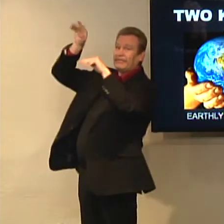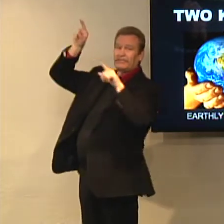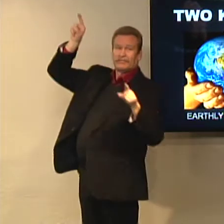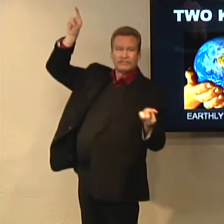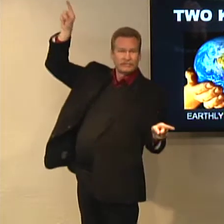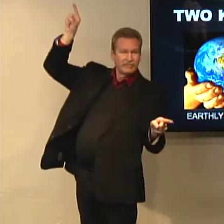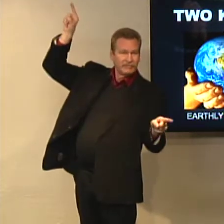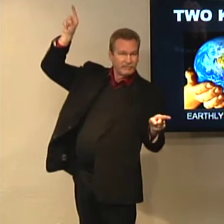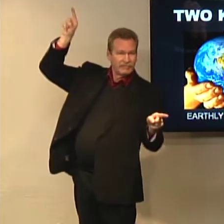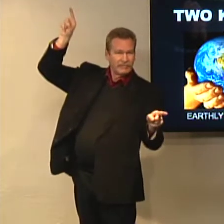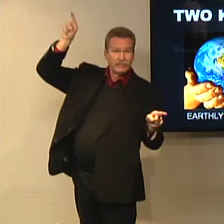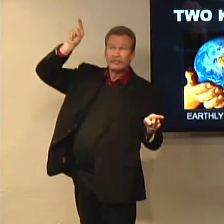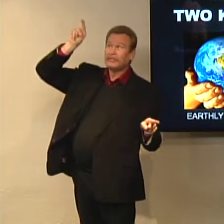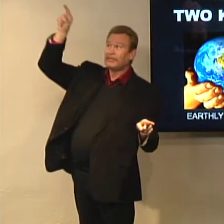from above.